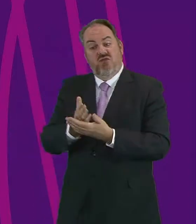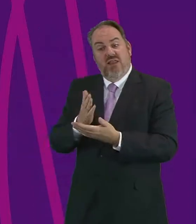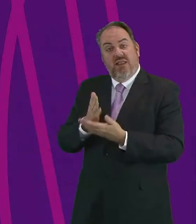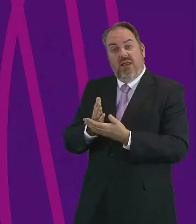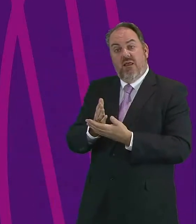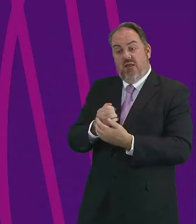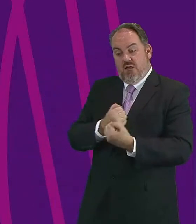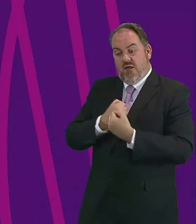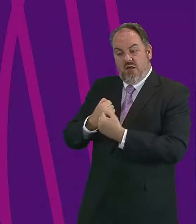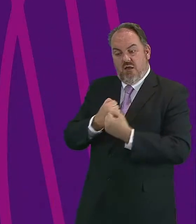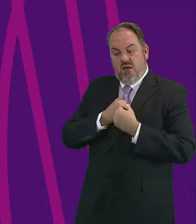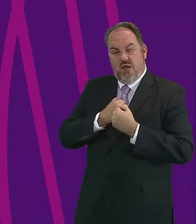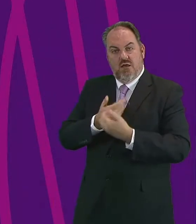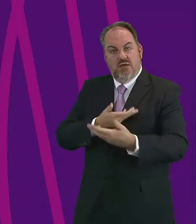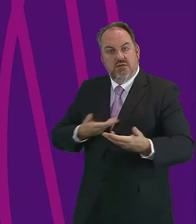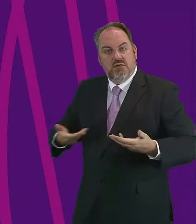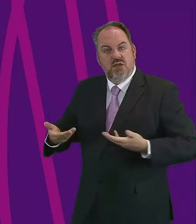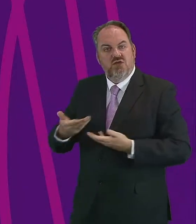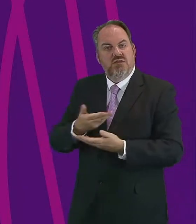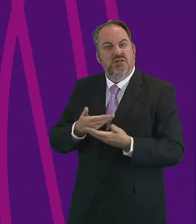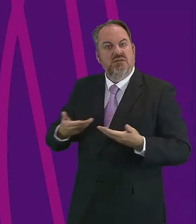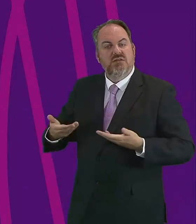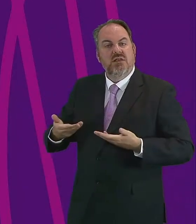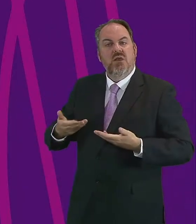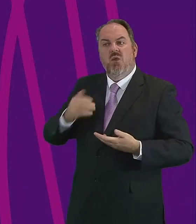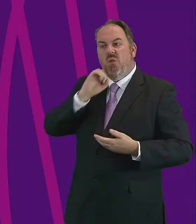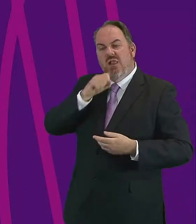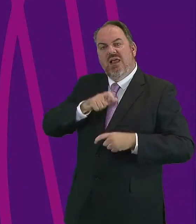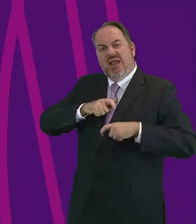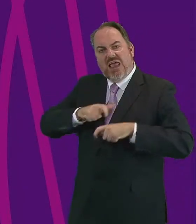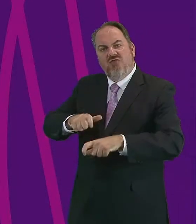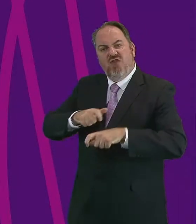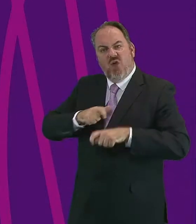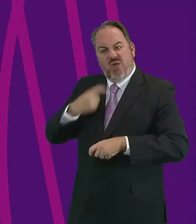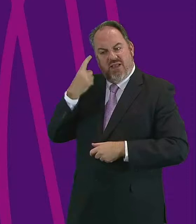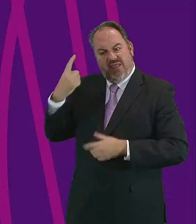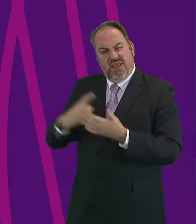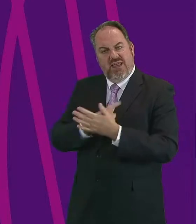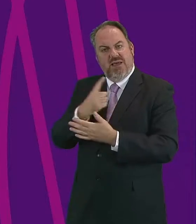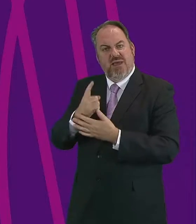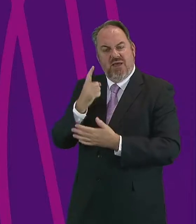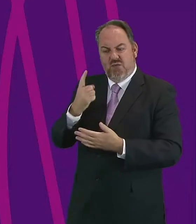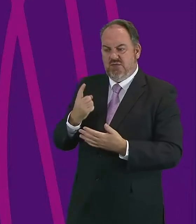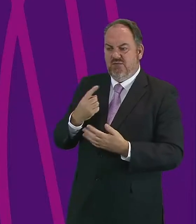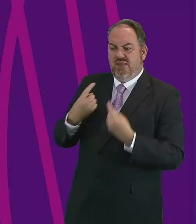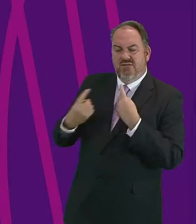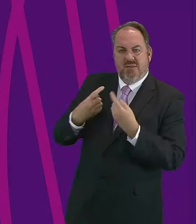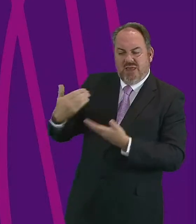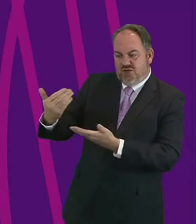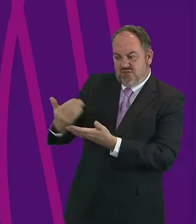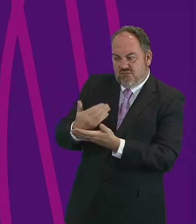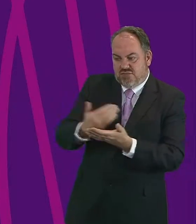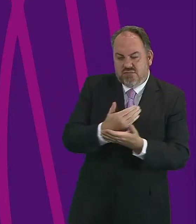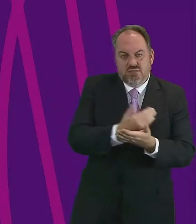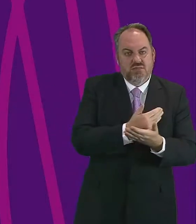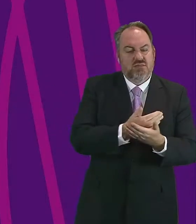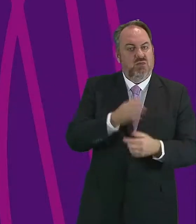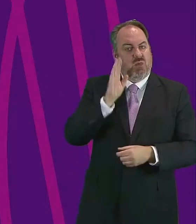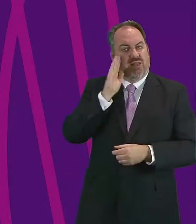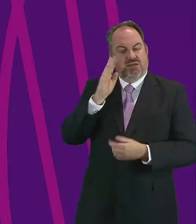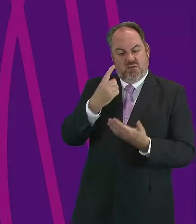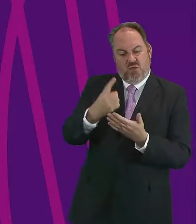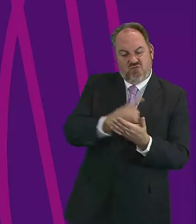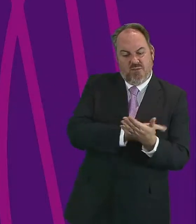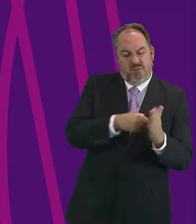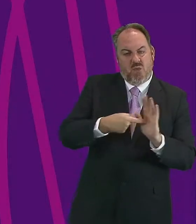that Mr Cameron's COVID committee will consider this report, and I shall be there, I hope, no doubt, to answer questions on this report,